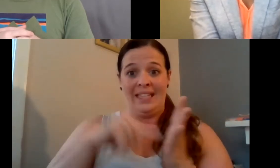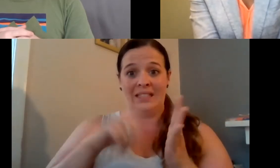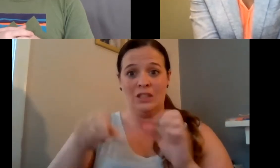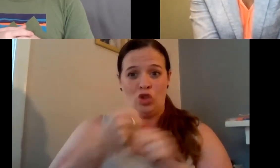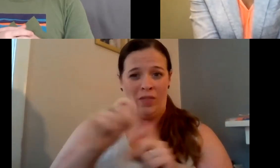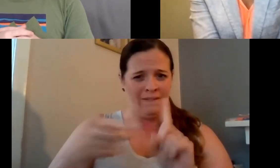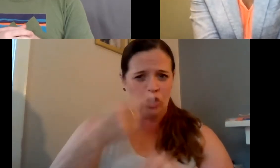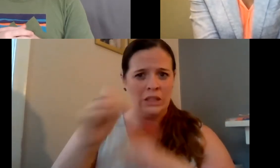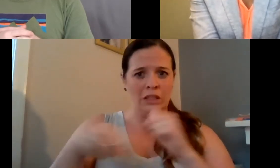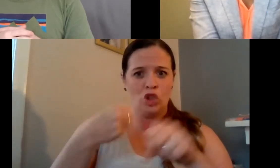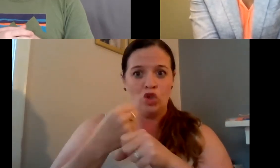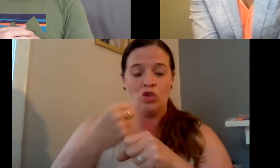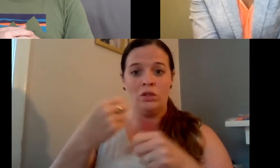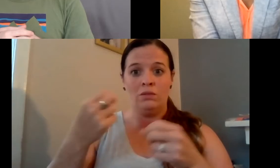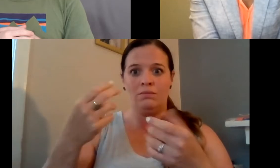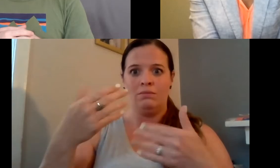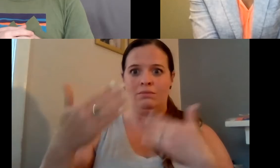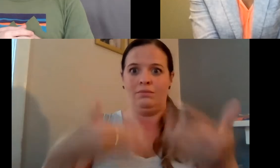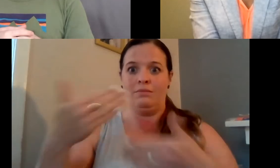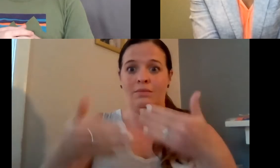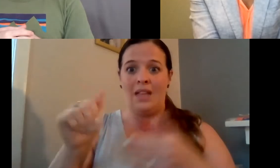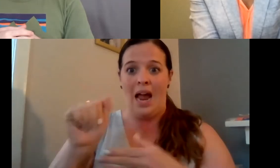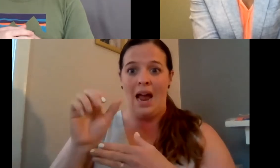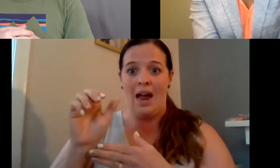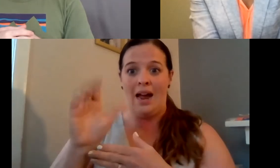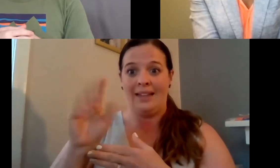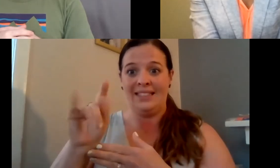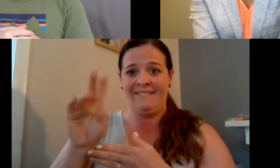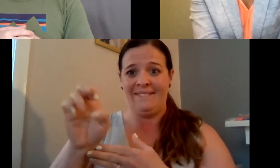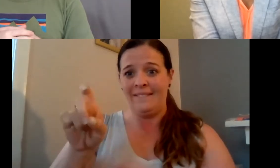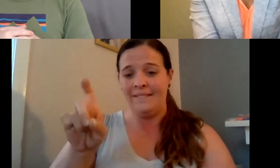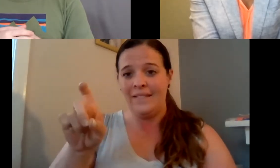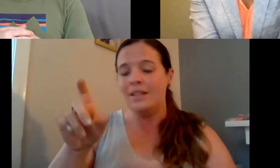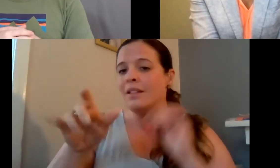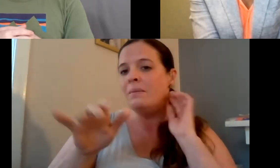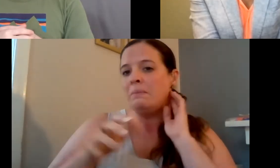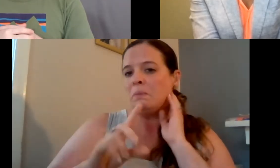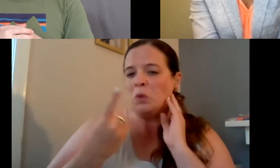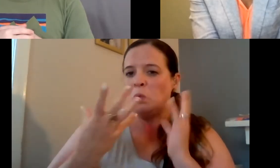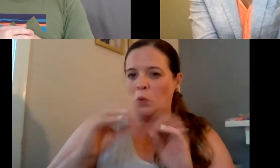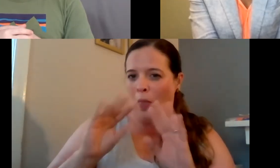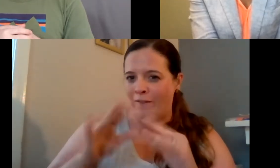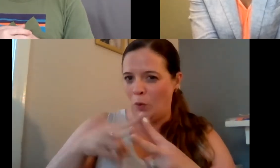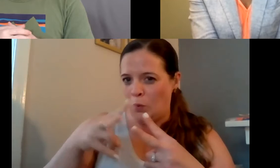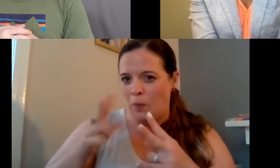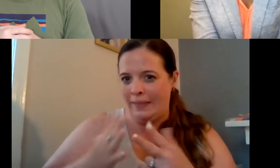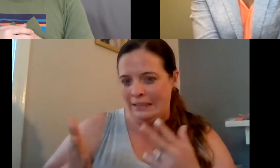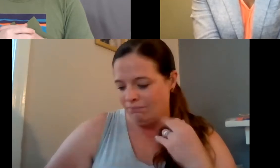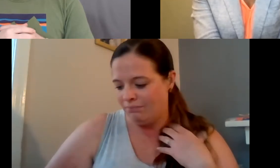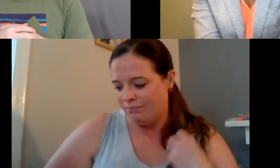now I know this is the first year that we're actually moving forward with actually it being active. So I'm wondering if you can clarify